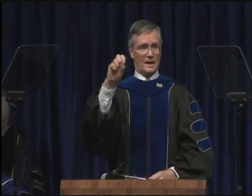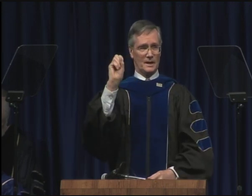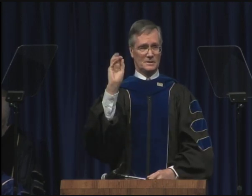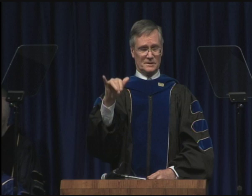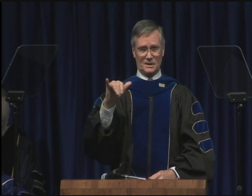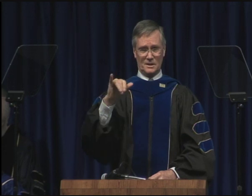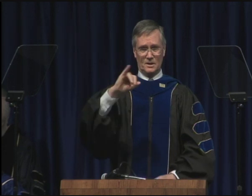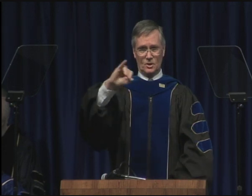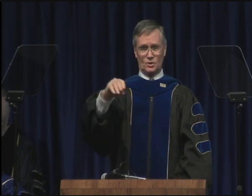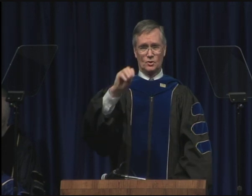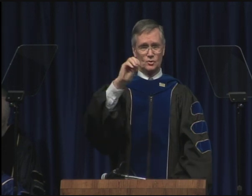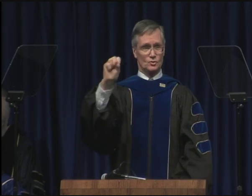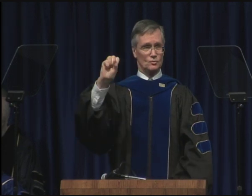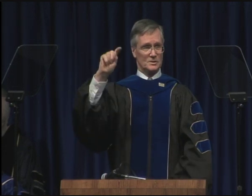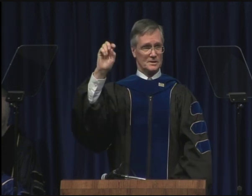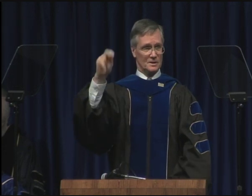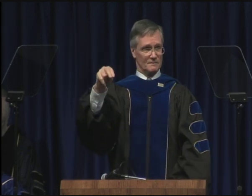Congratulations to Kelsey Justin.